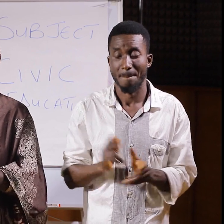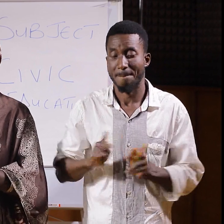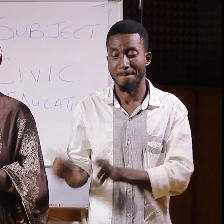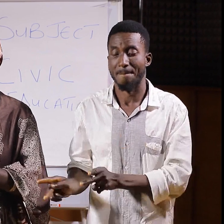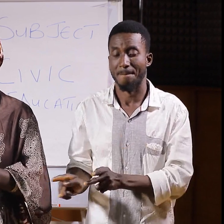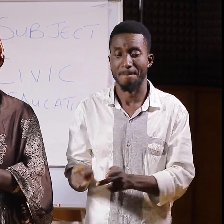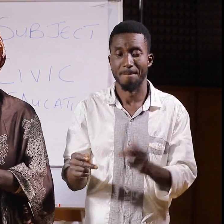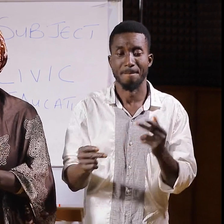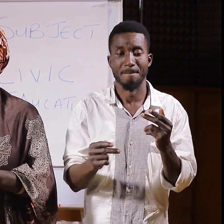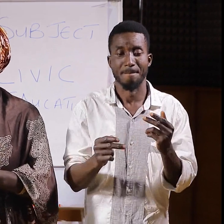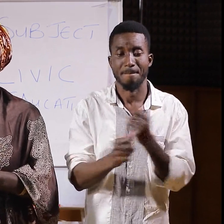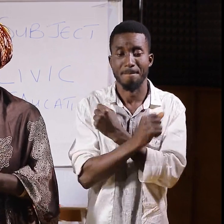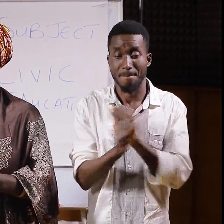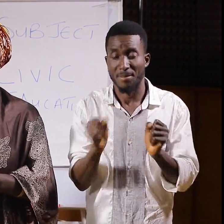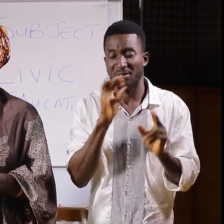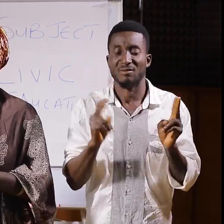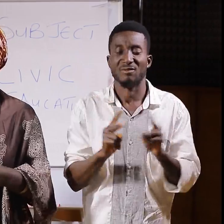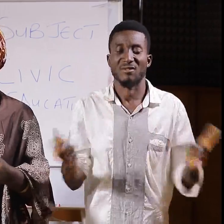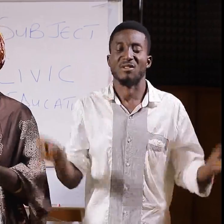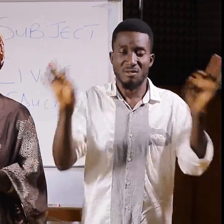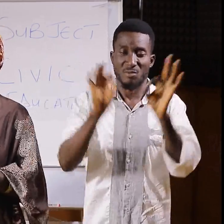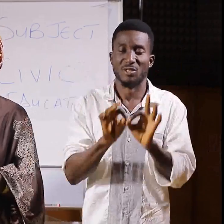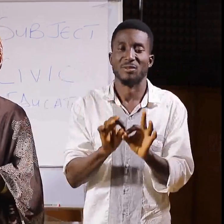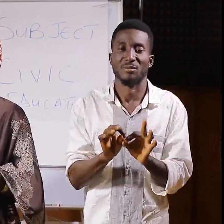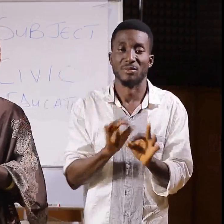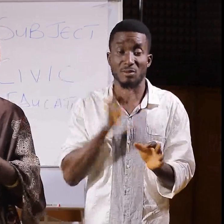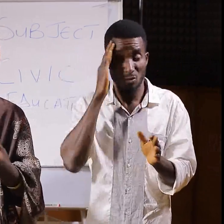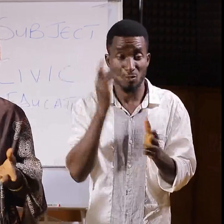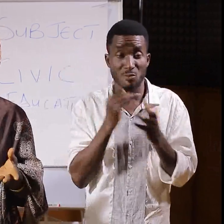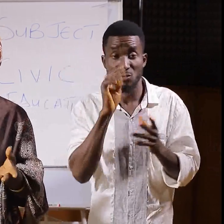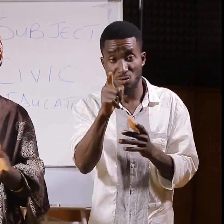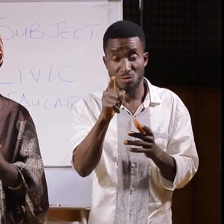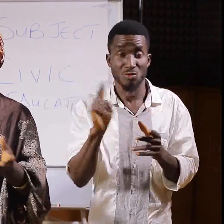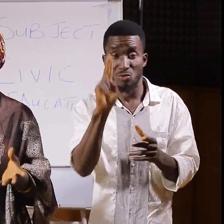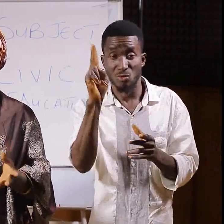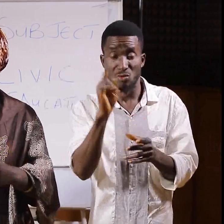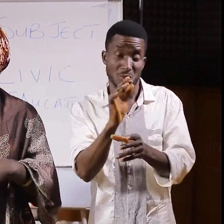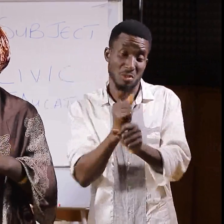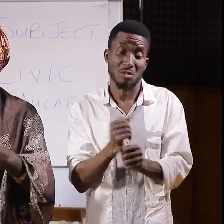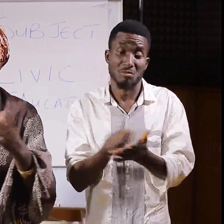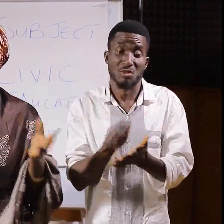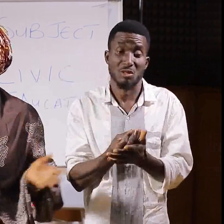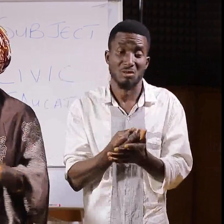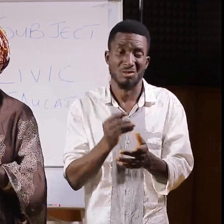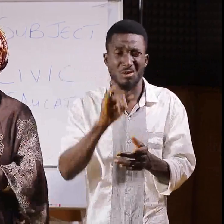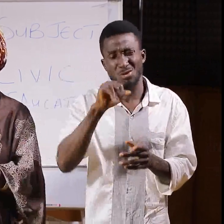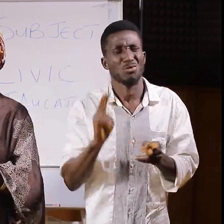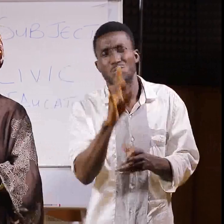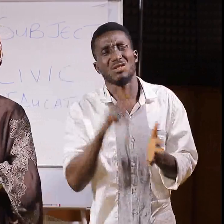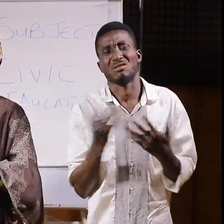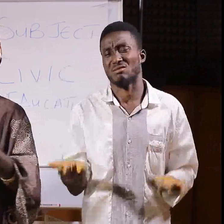personal saving is very, very important. I know some of you get money, just use